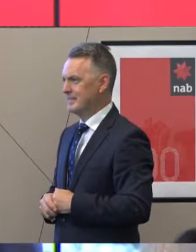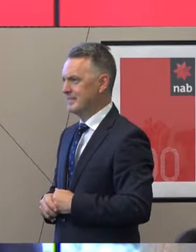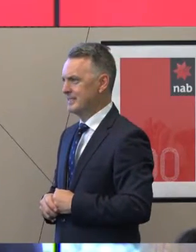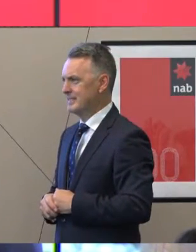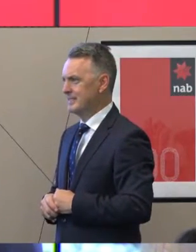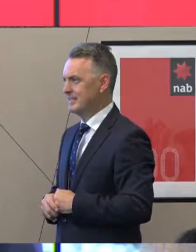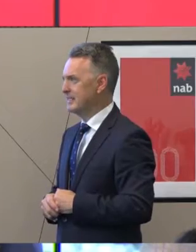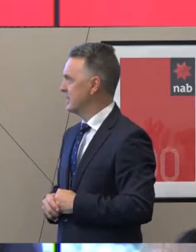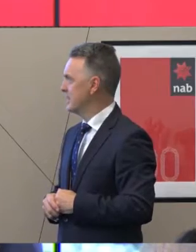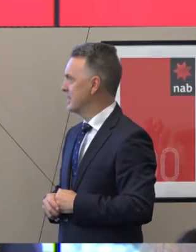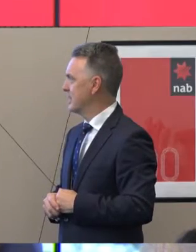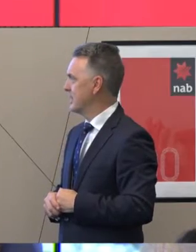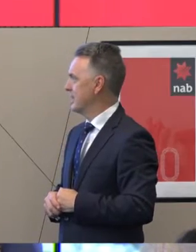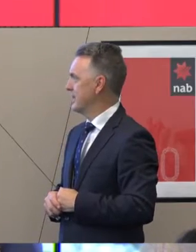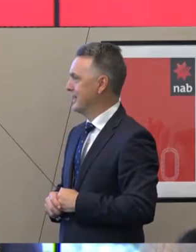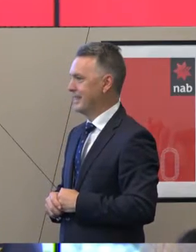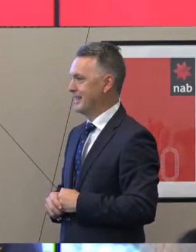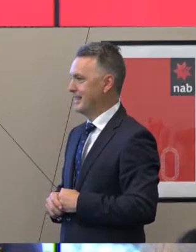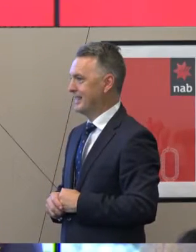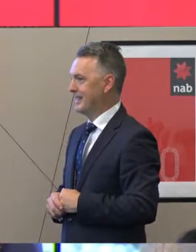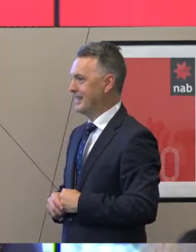Okay. We okay now?